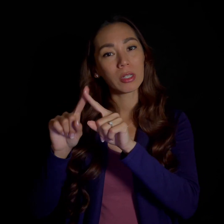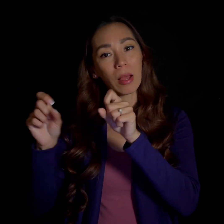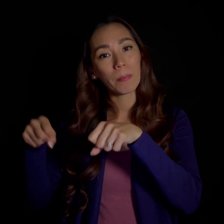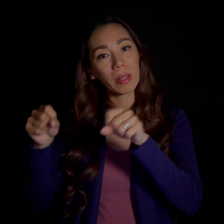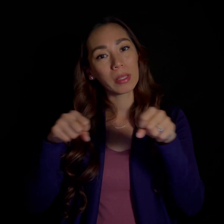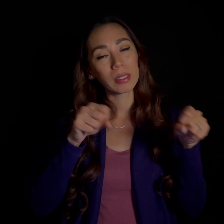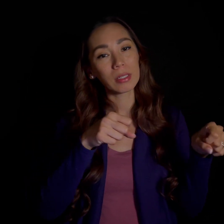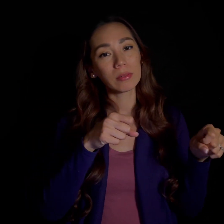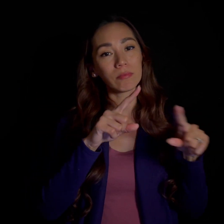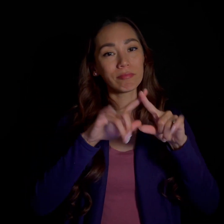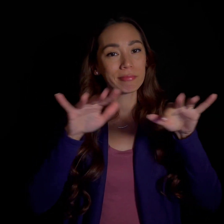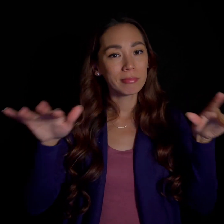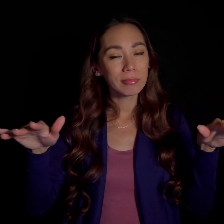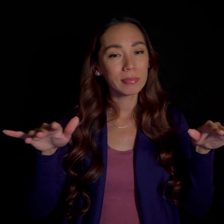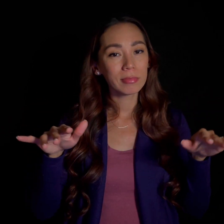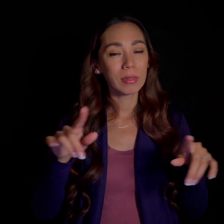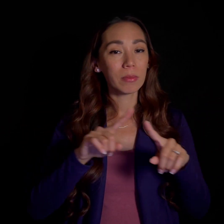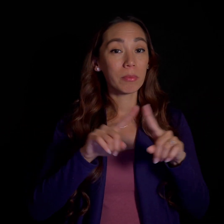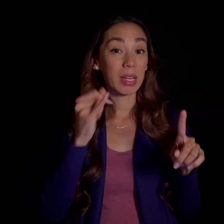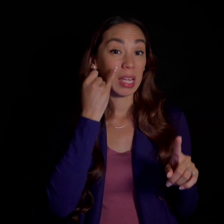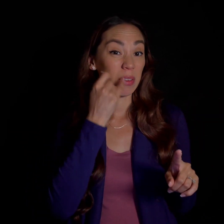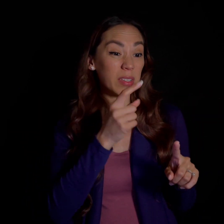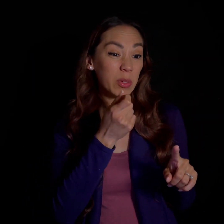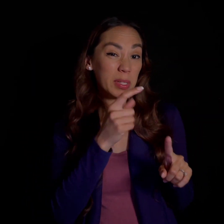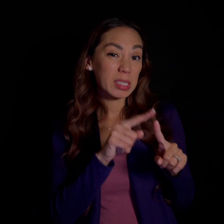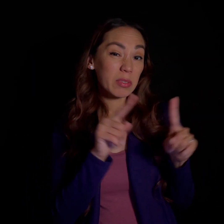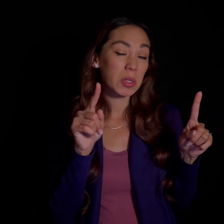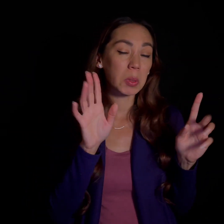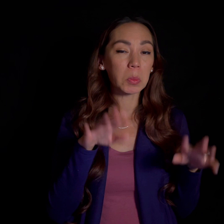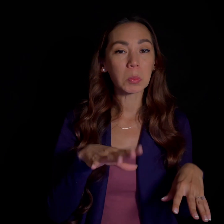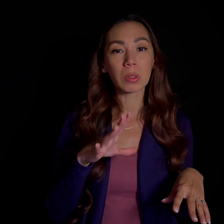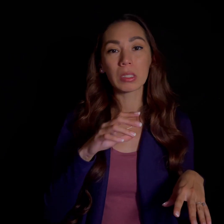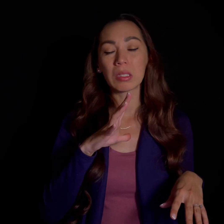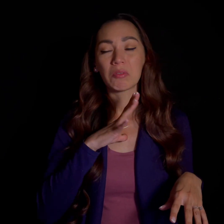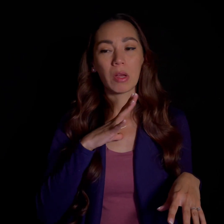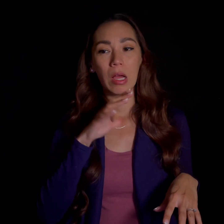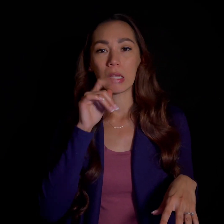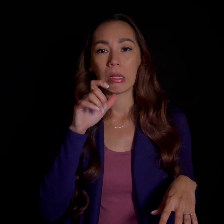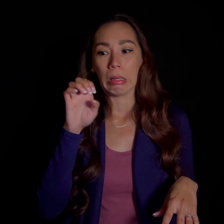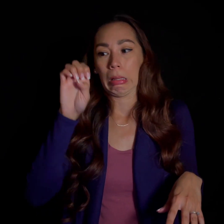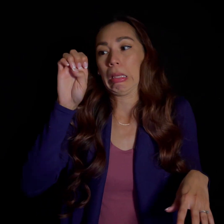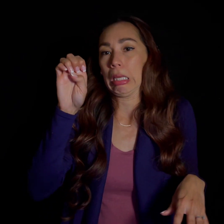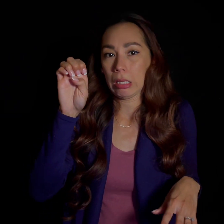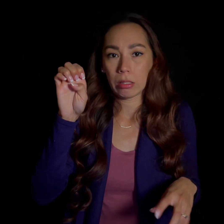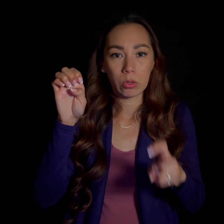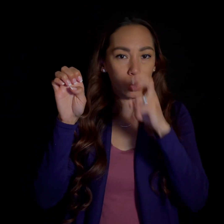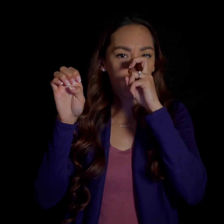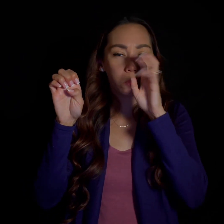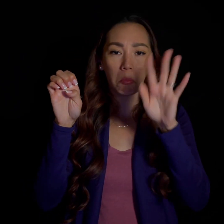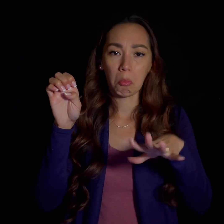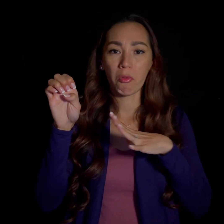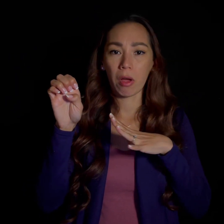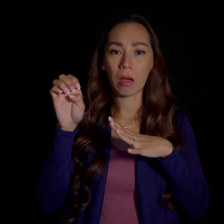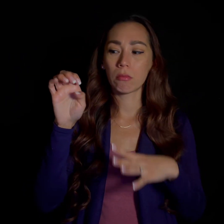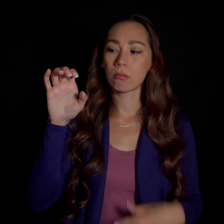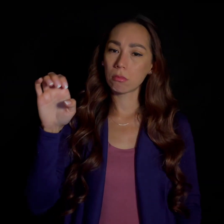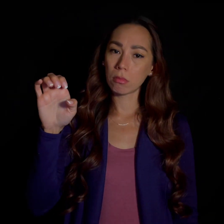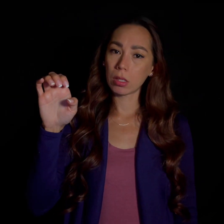there's some different abilities with movement. So if it's a little off, it's not, super tight, that's fine.